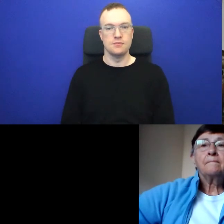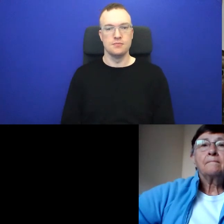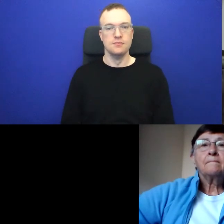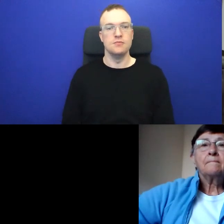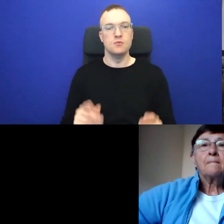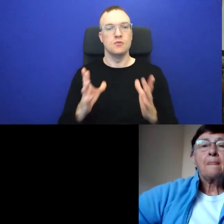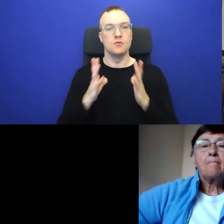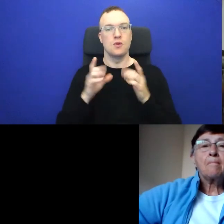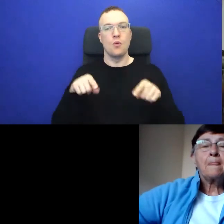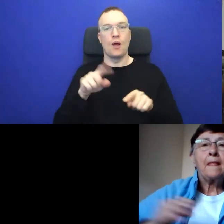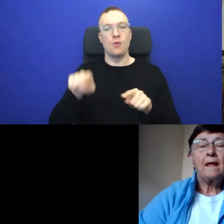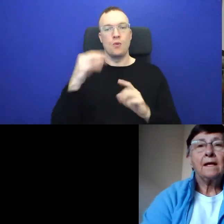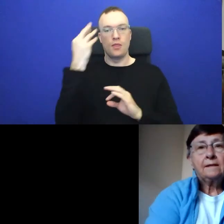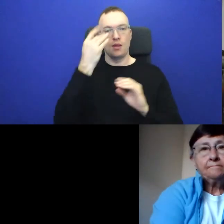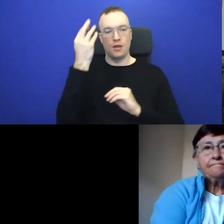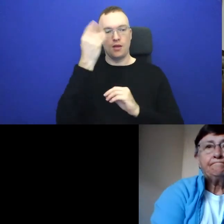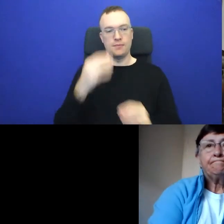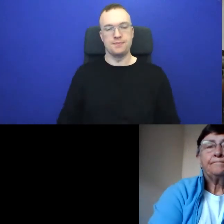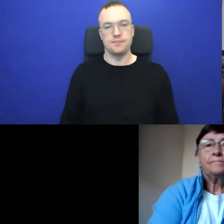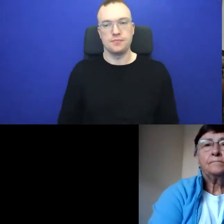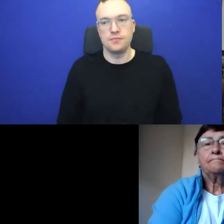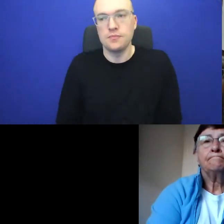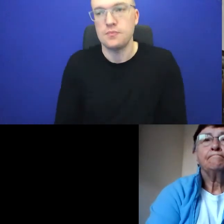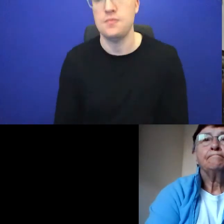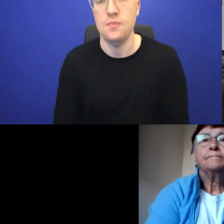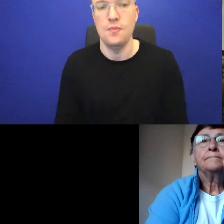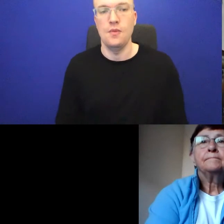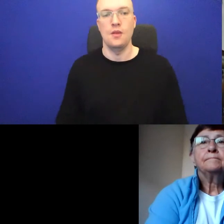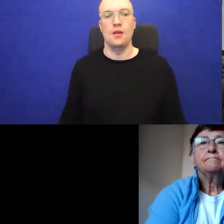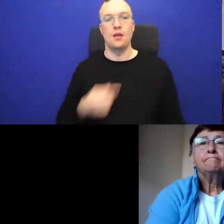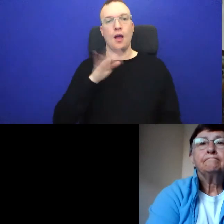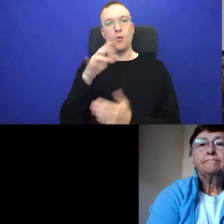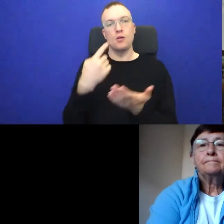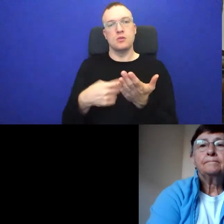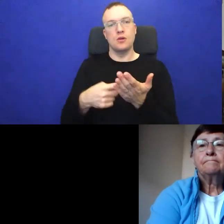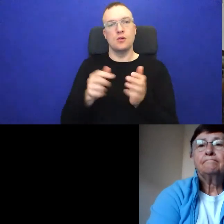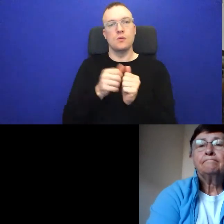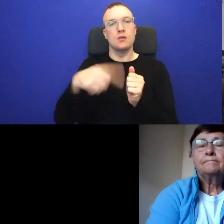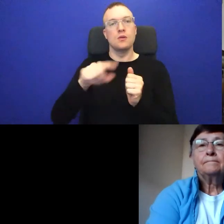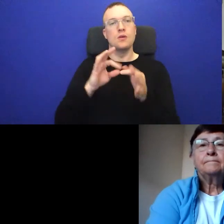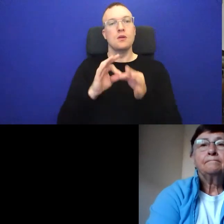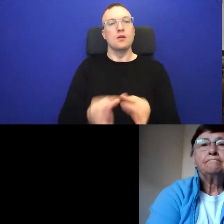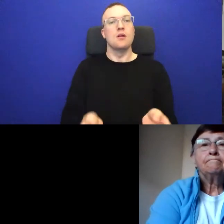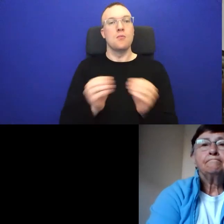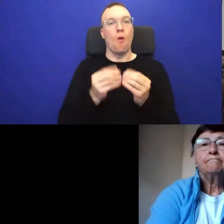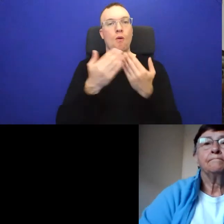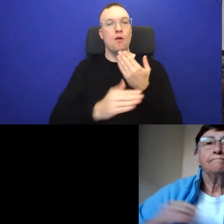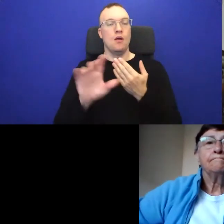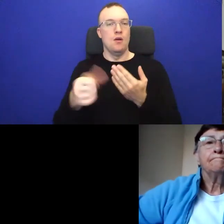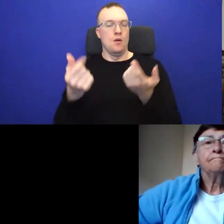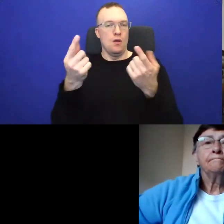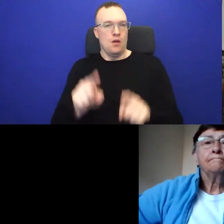Okay, while you're thinking, I'm just going to talk to you about a further episode in Castle